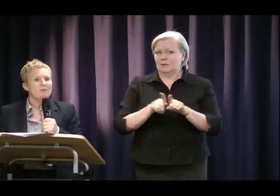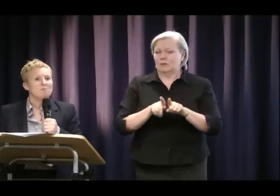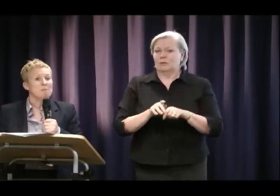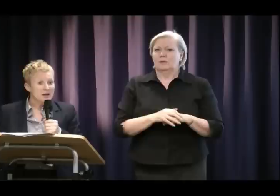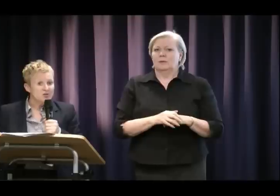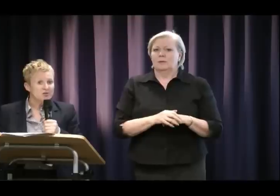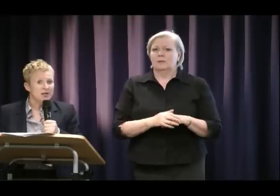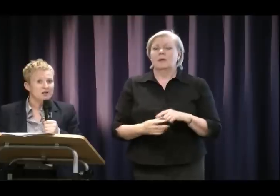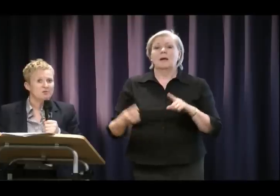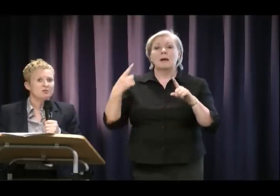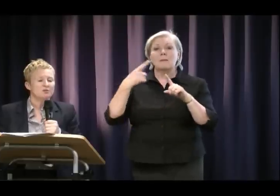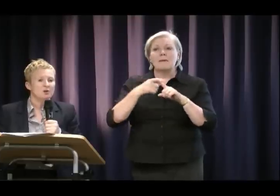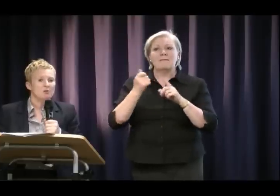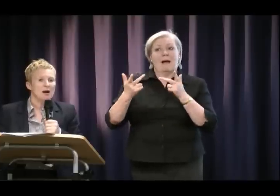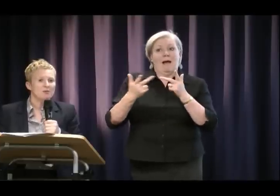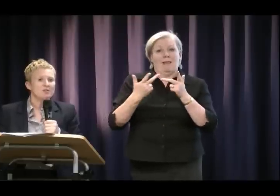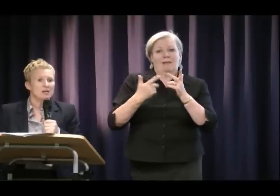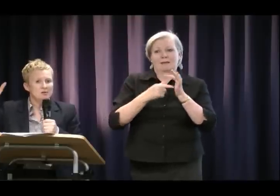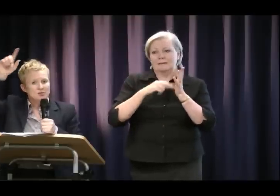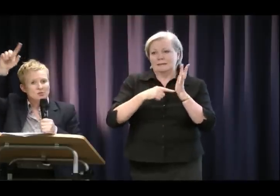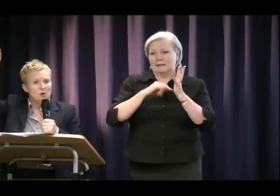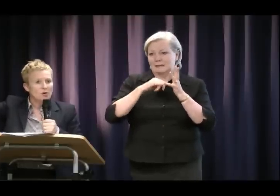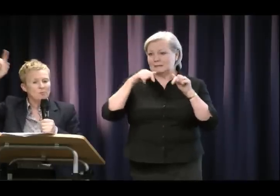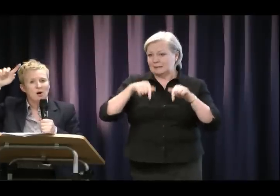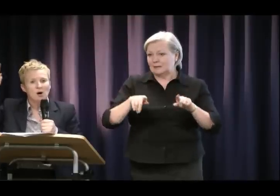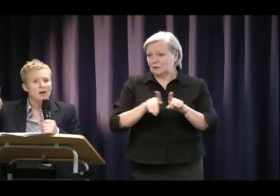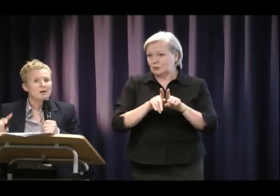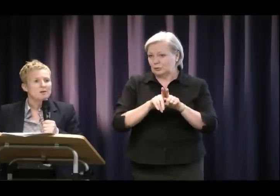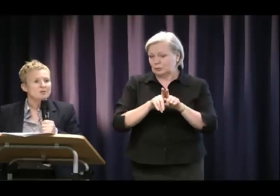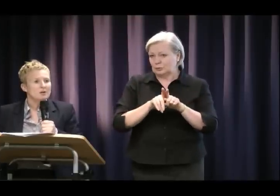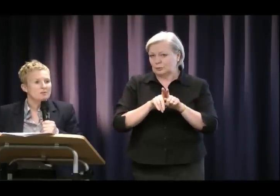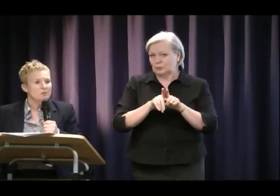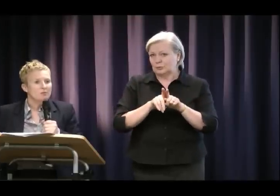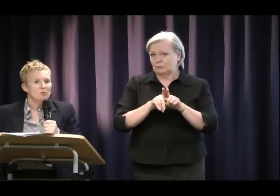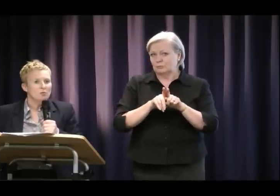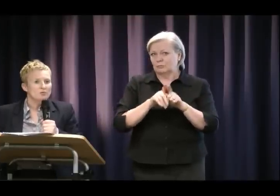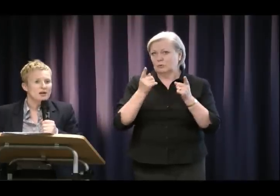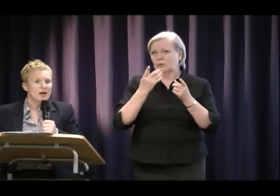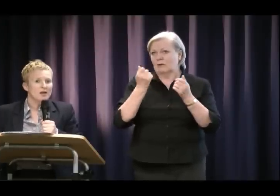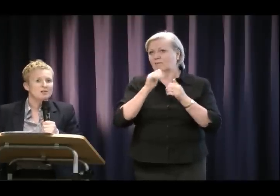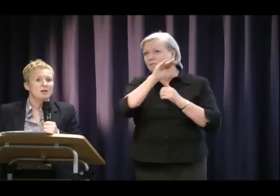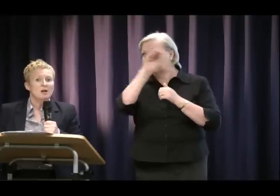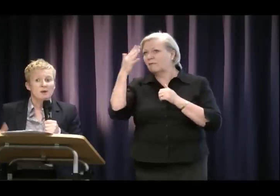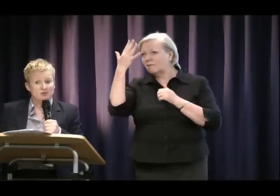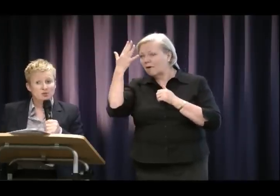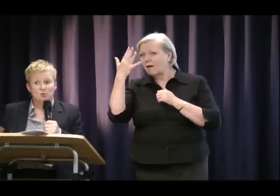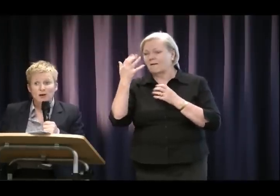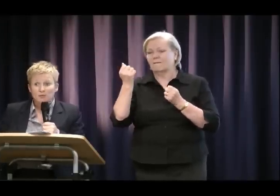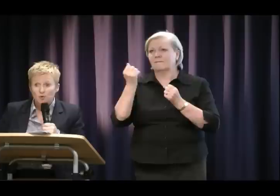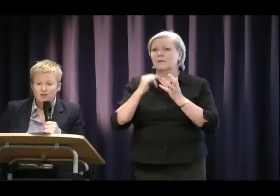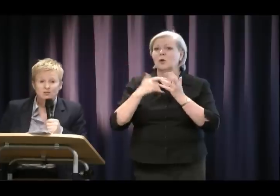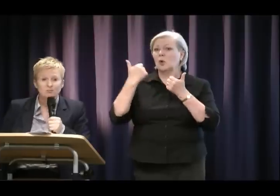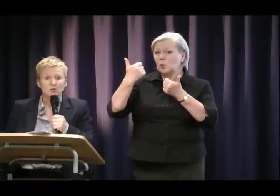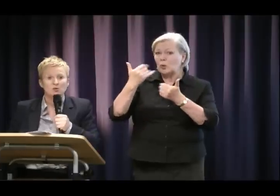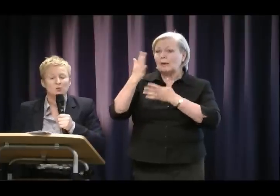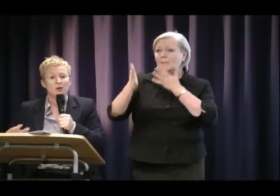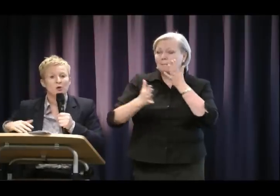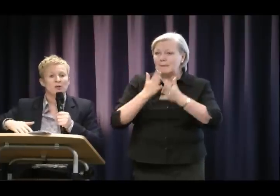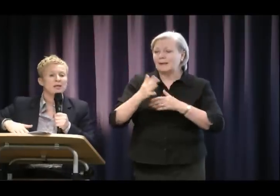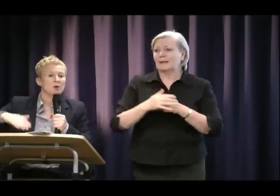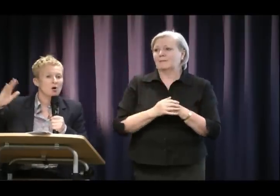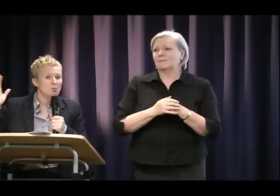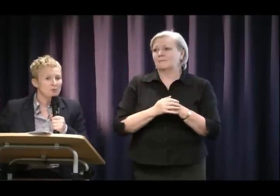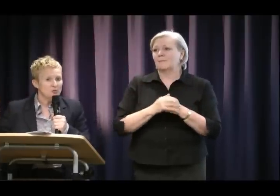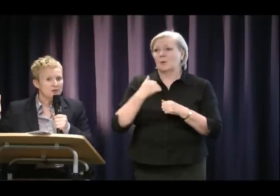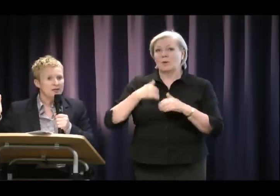also have major tenants, so other tenants who occupy some of the floors. And that's great for us because we